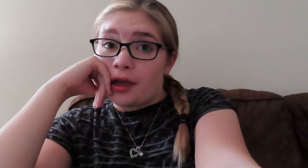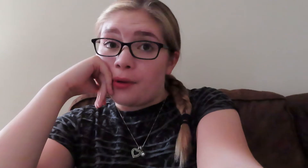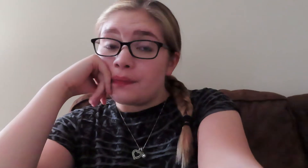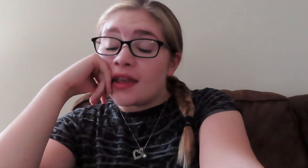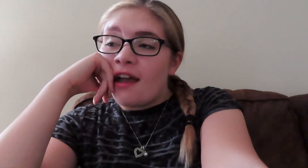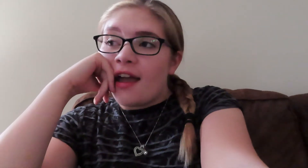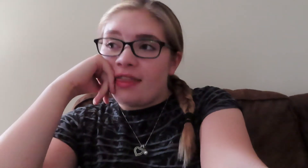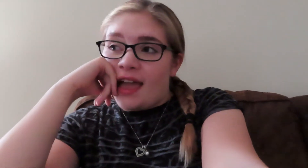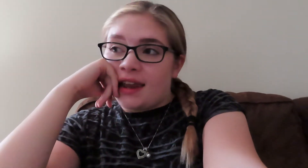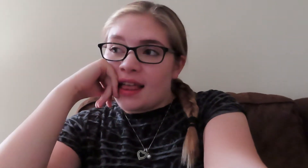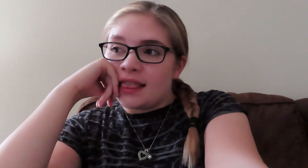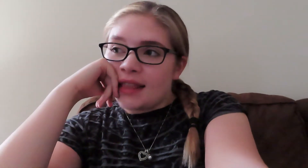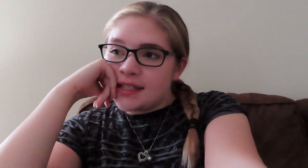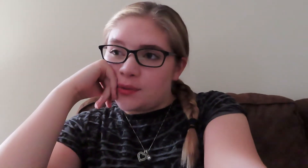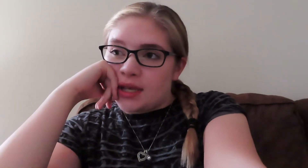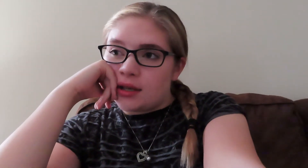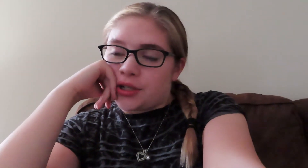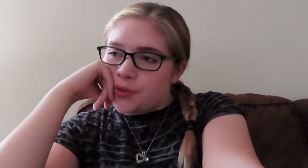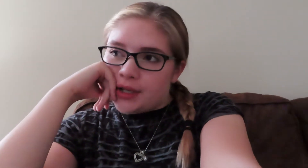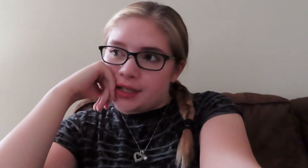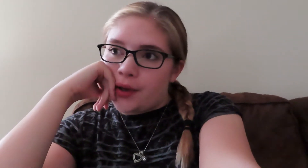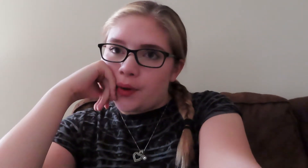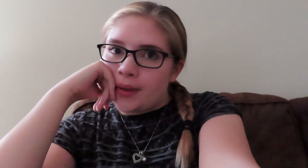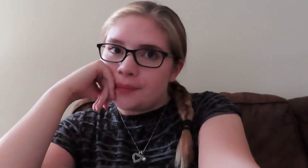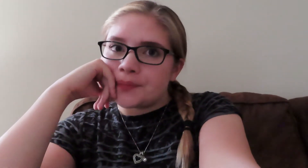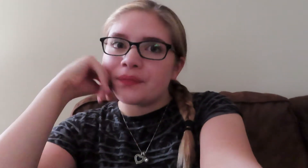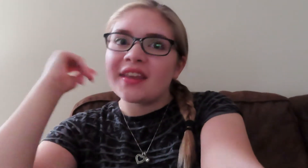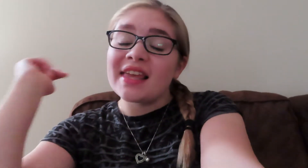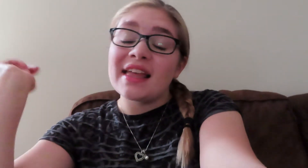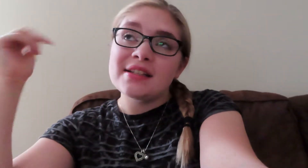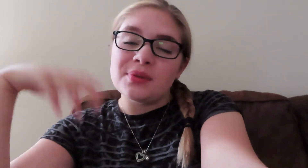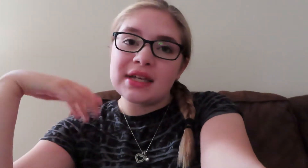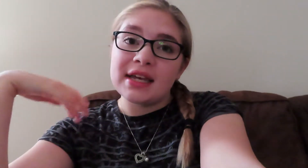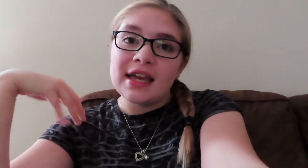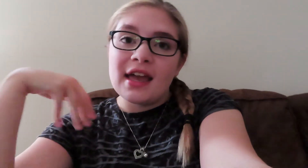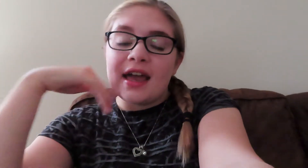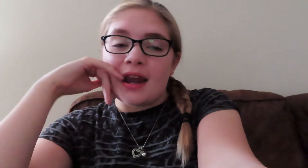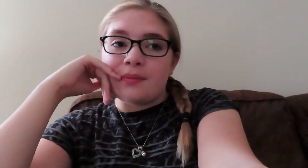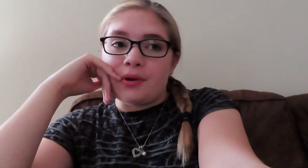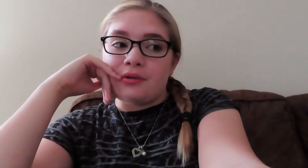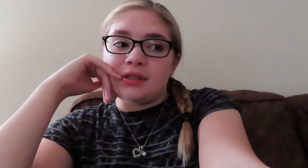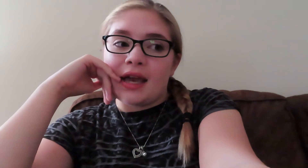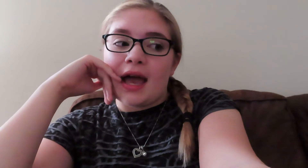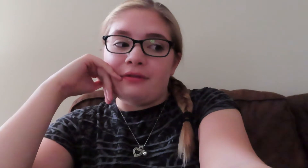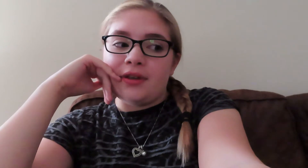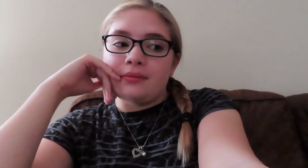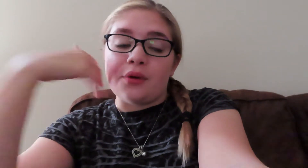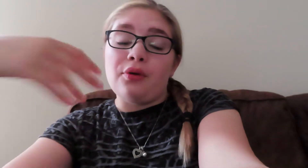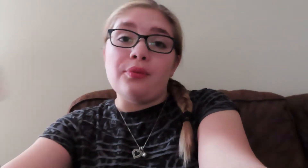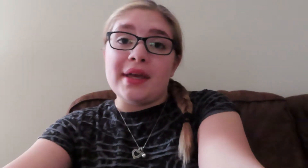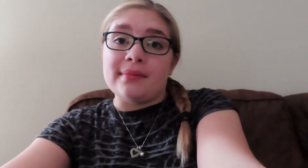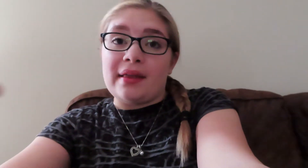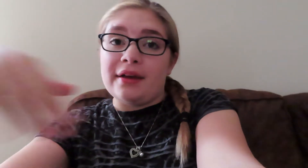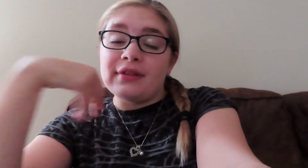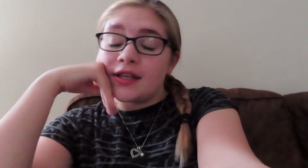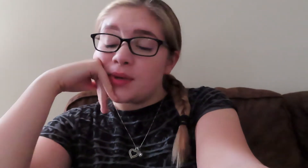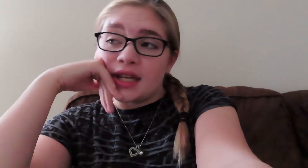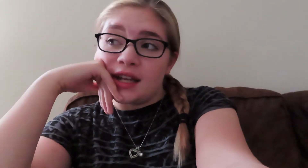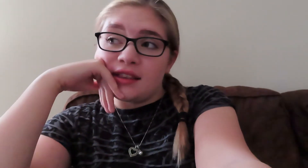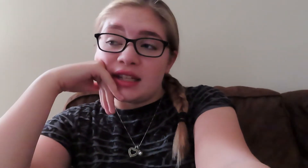ago and then last week or two weeks ago it'll be and then last week i didn't post i filmed a whole week in my life last week and i didn't